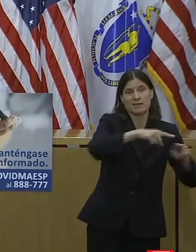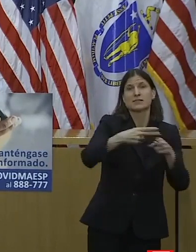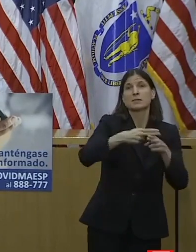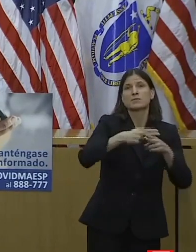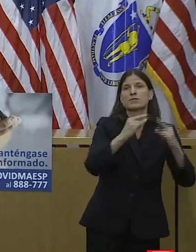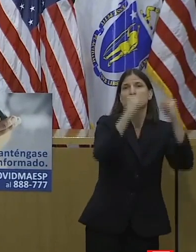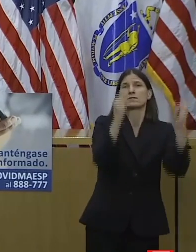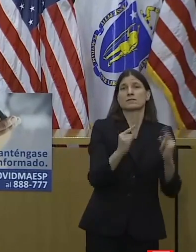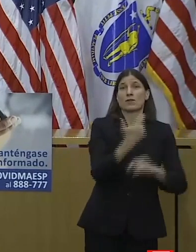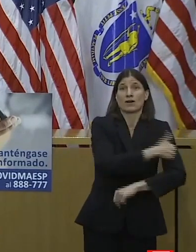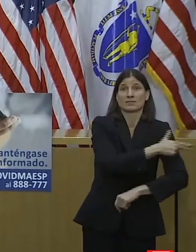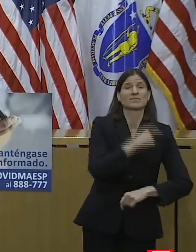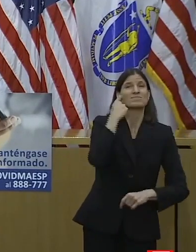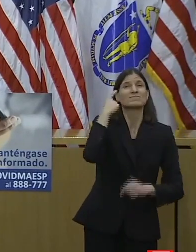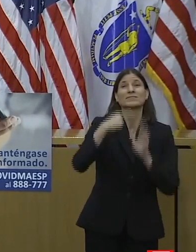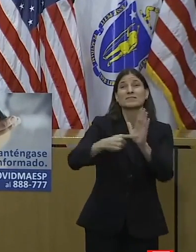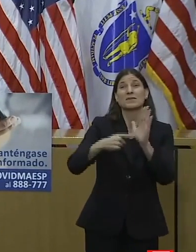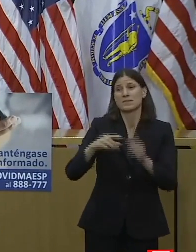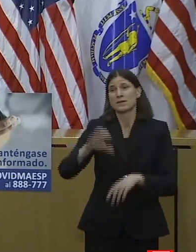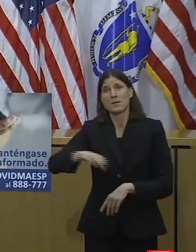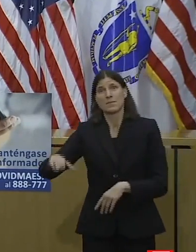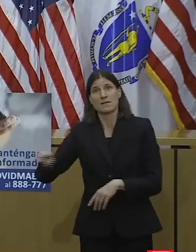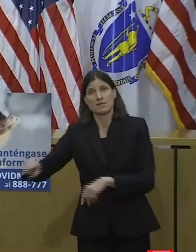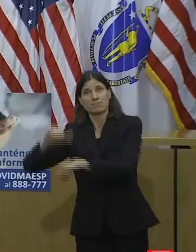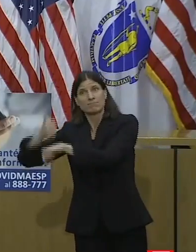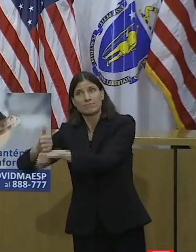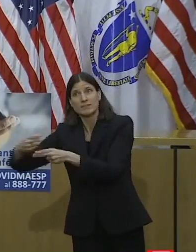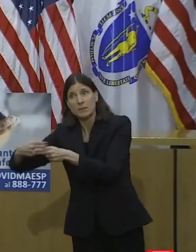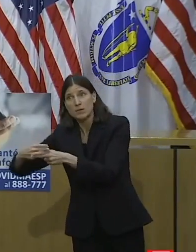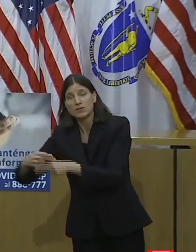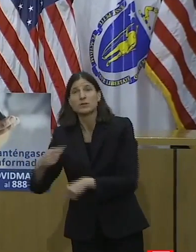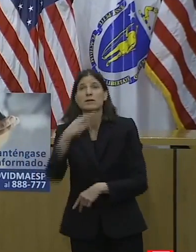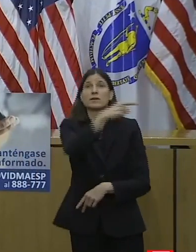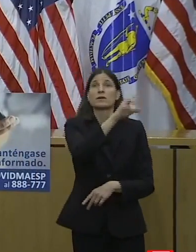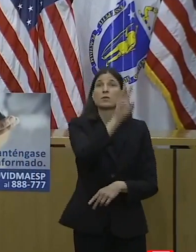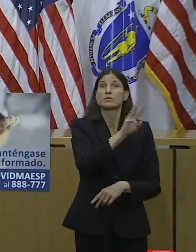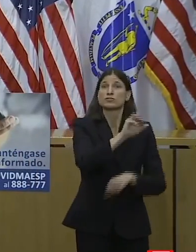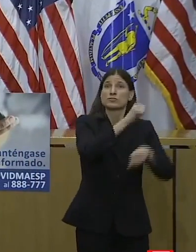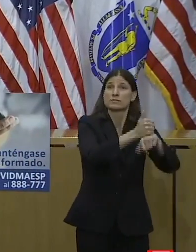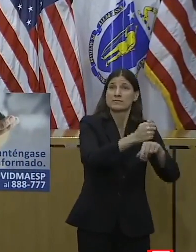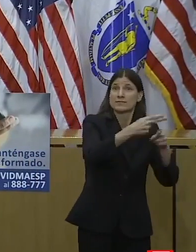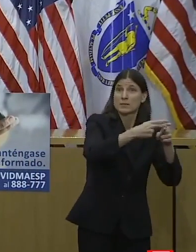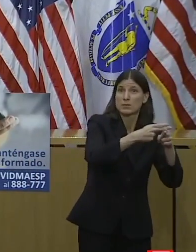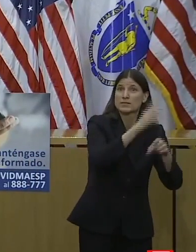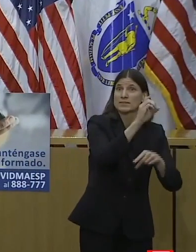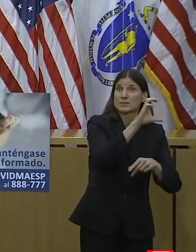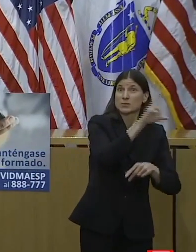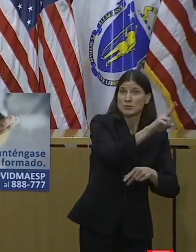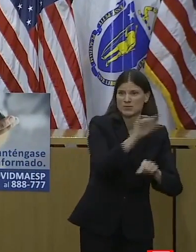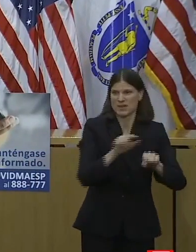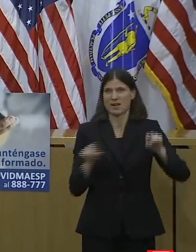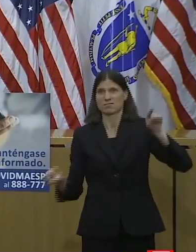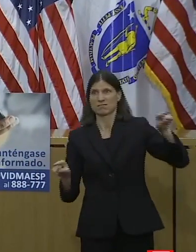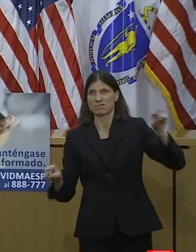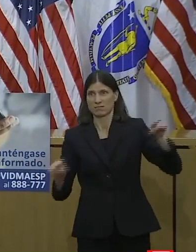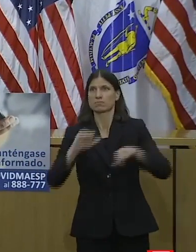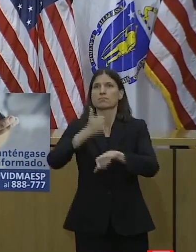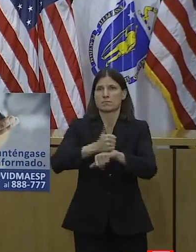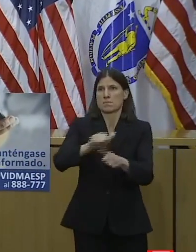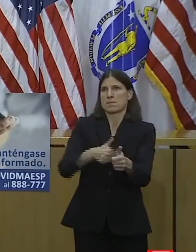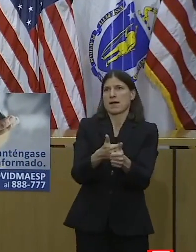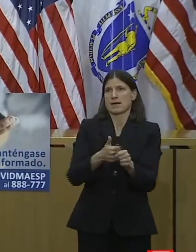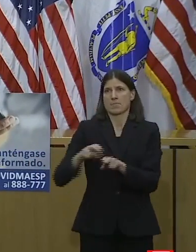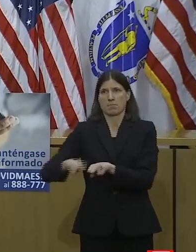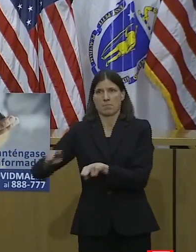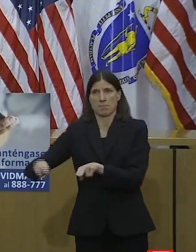field hospitals online. Yesterday, Lieutenant Governor Polito and I visited the new field hospital at Joint Base Cape Cod that